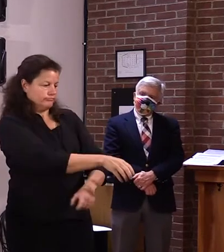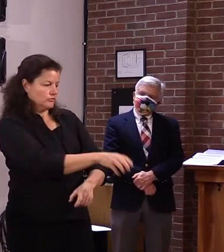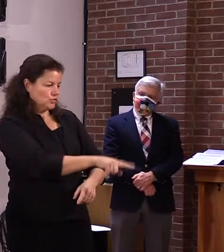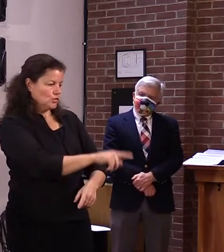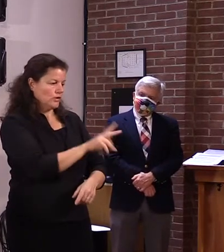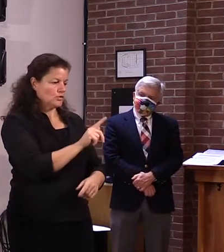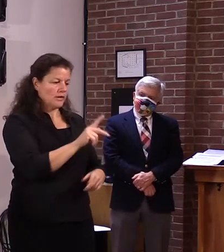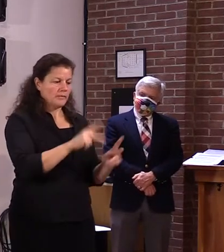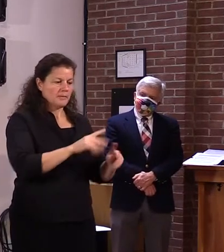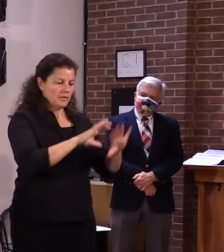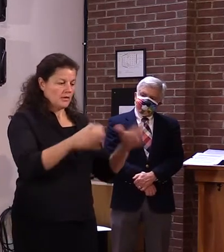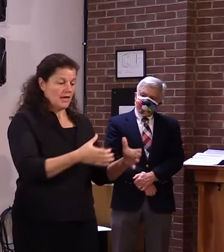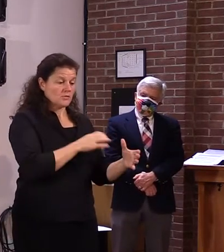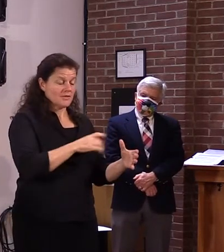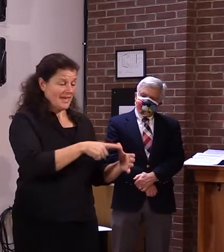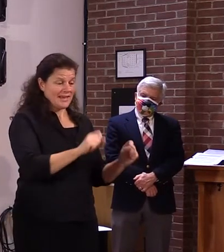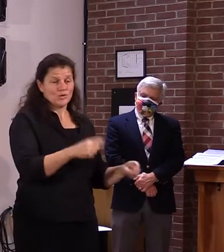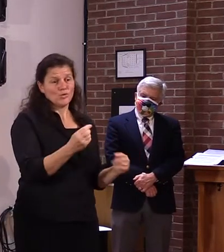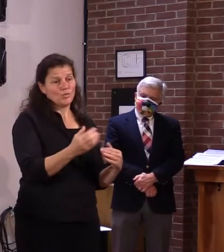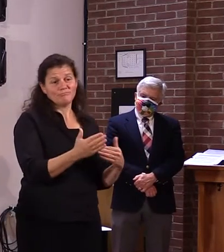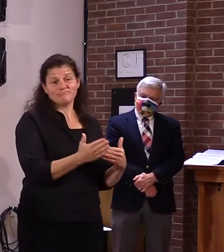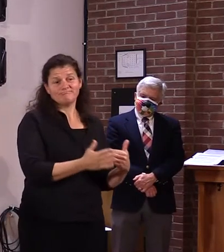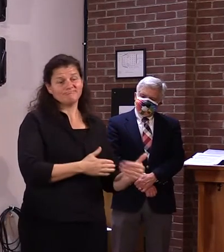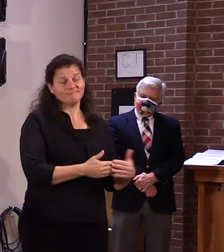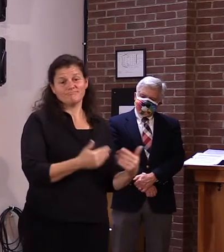they could do almost anything.